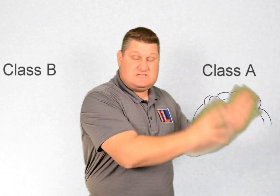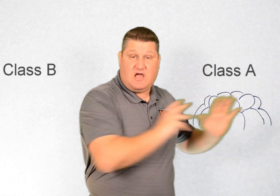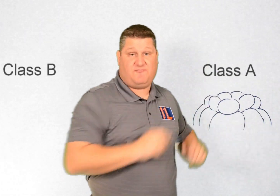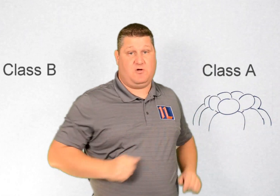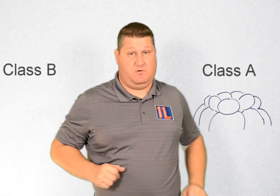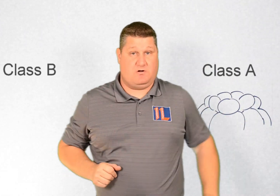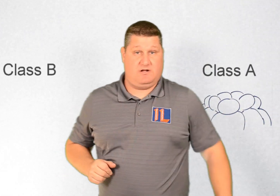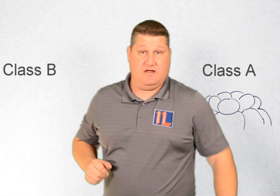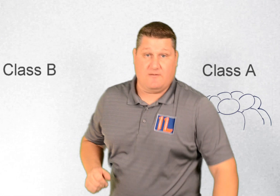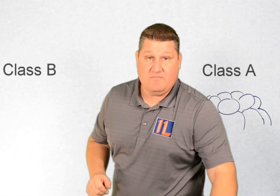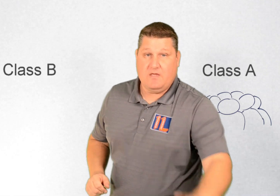stuff going on here.